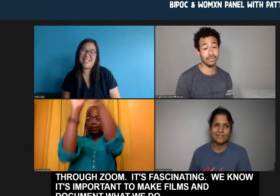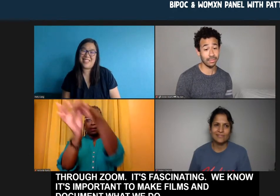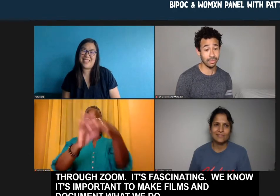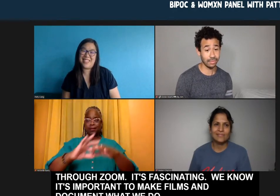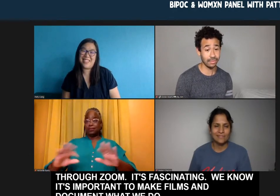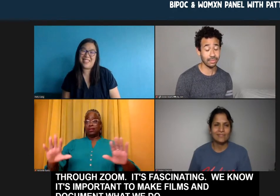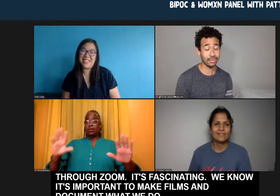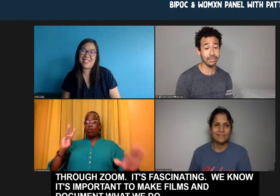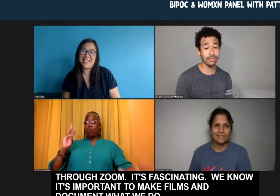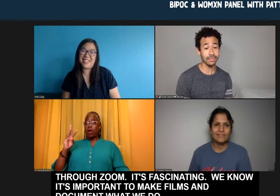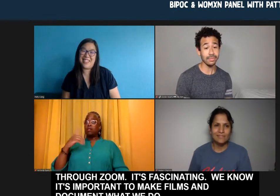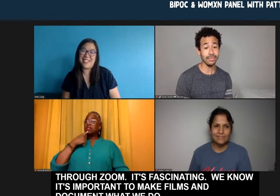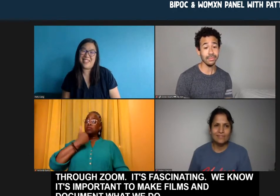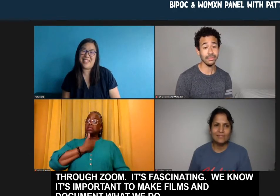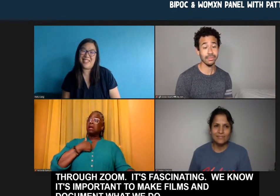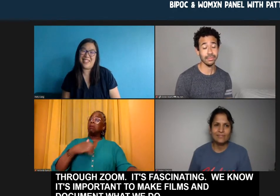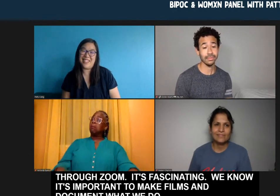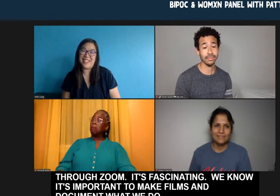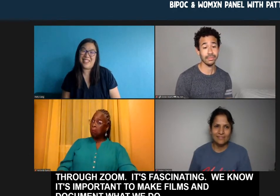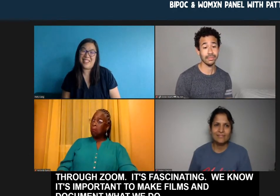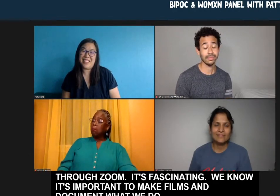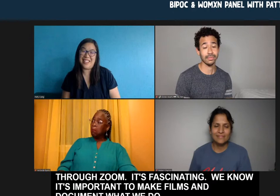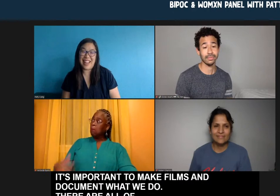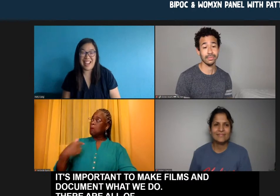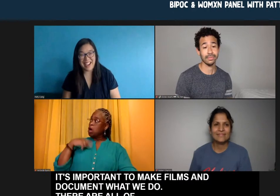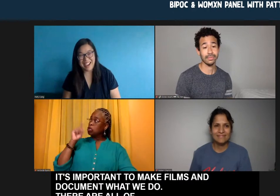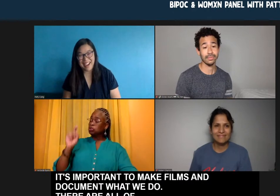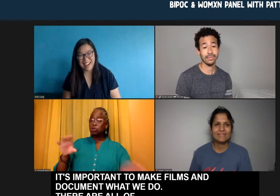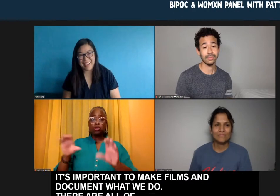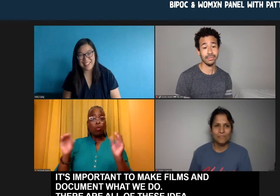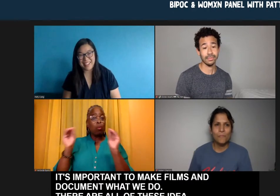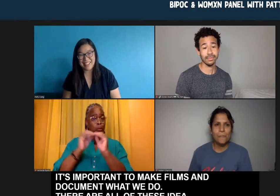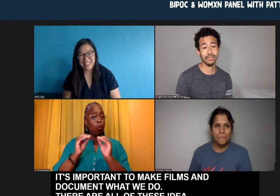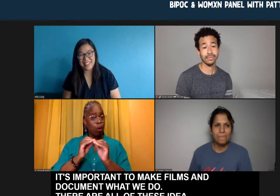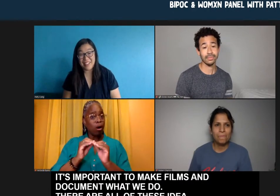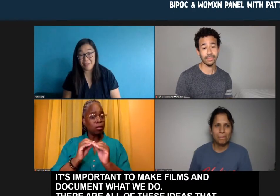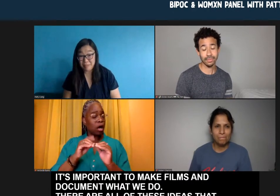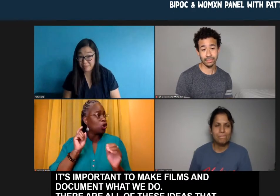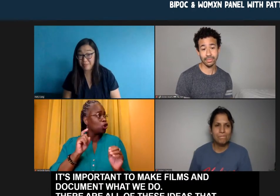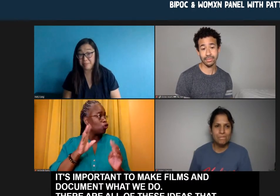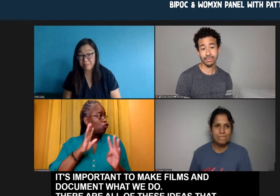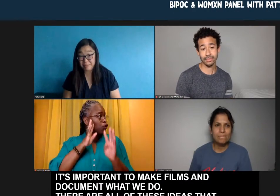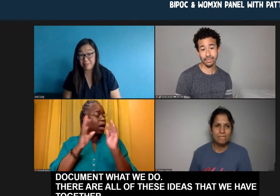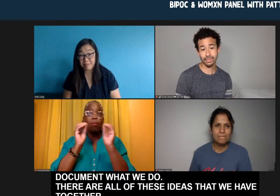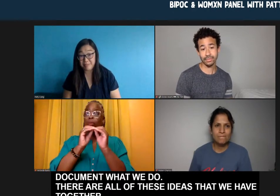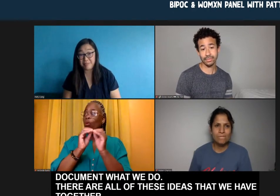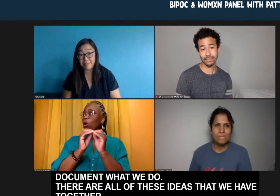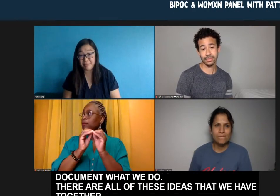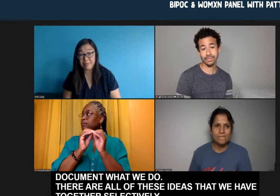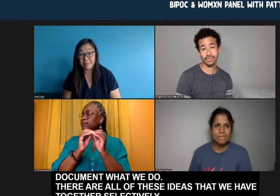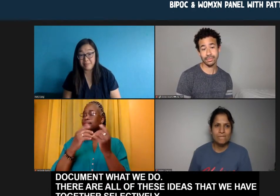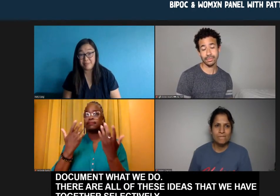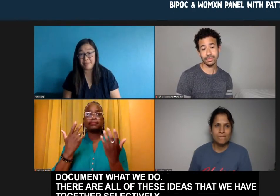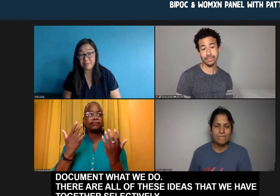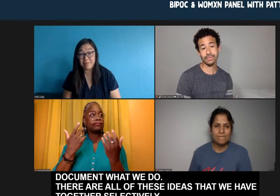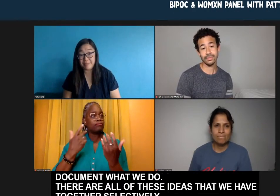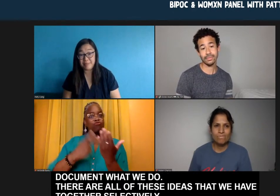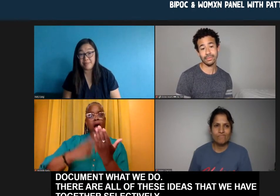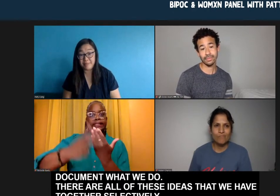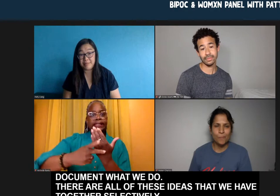you know, there's all of these different ideas that we have together collectively, and seeing all of these people talk together,